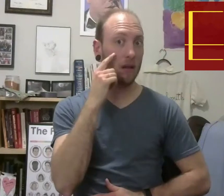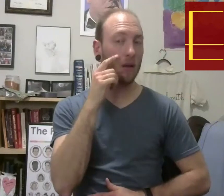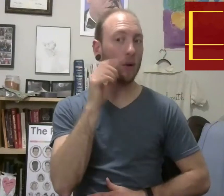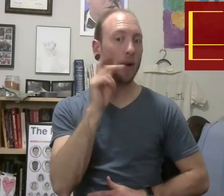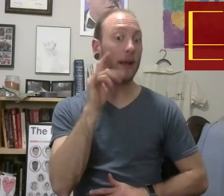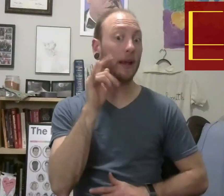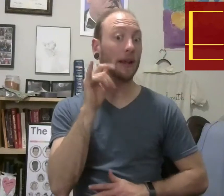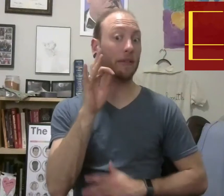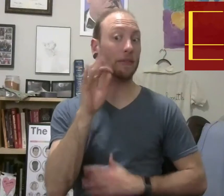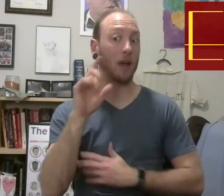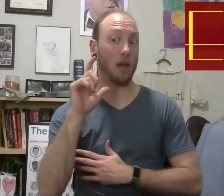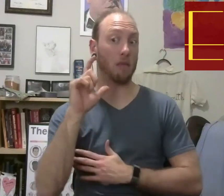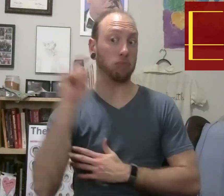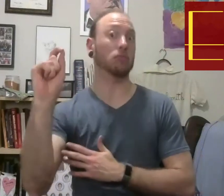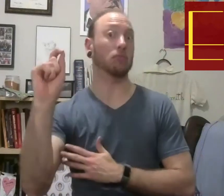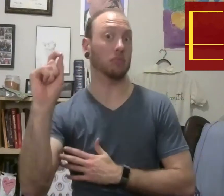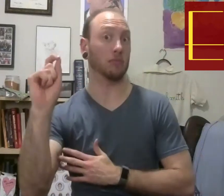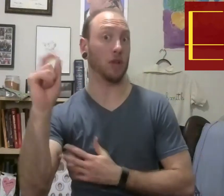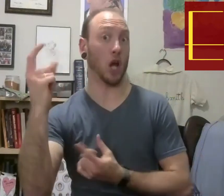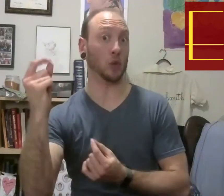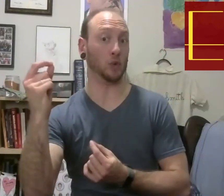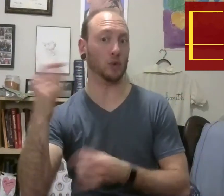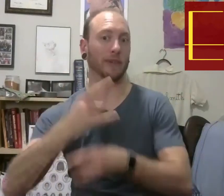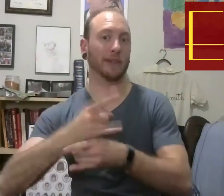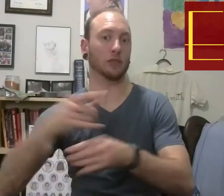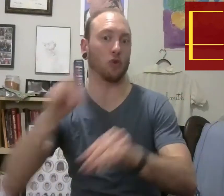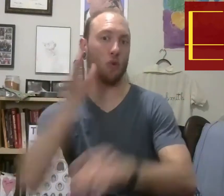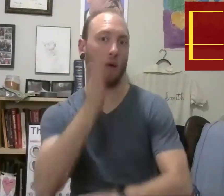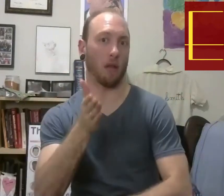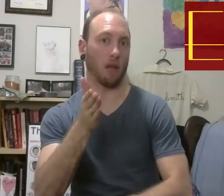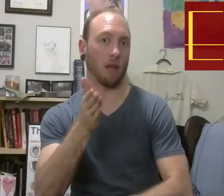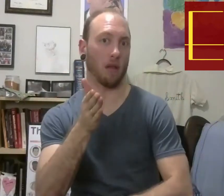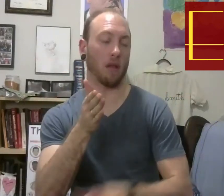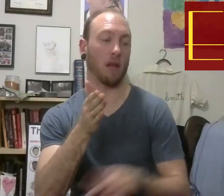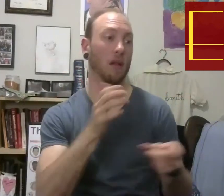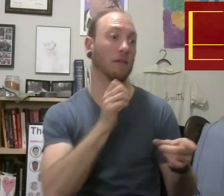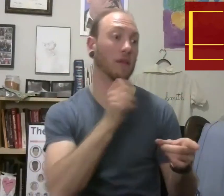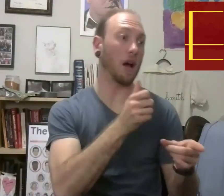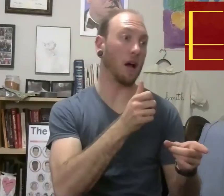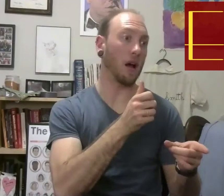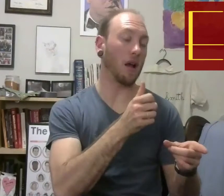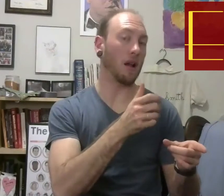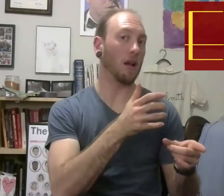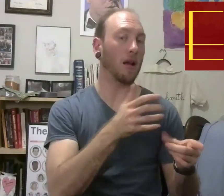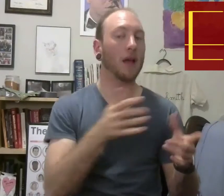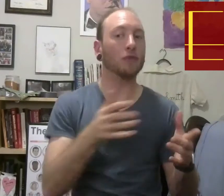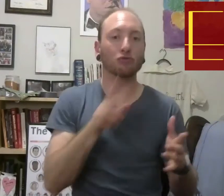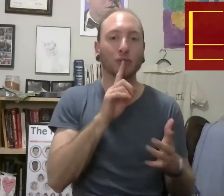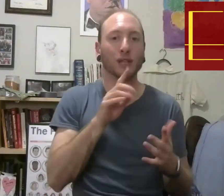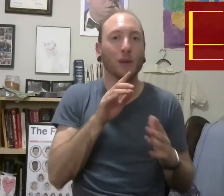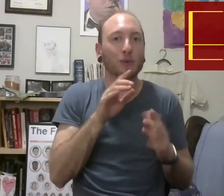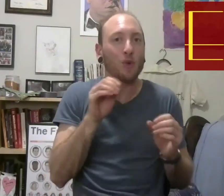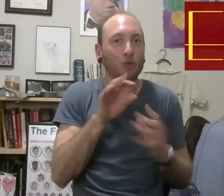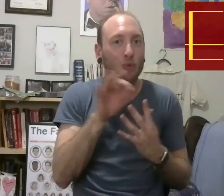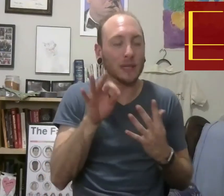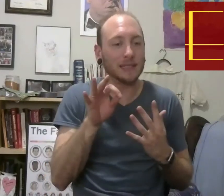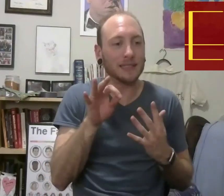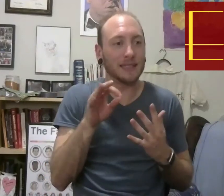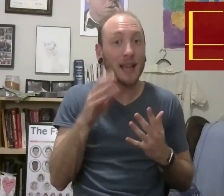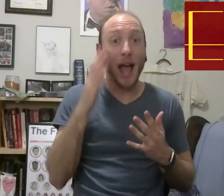and I knew that I had no choice. Um, and even though that had been my plan going into the meeting,